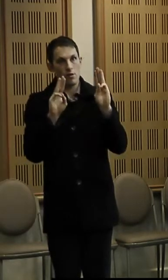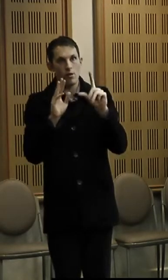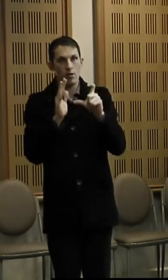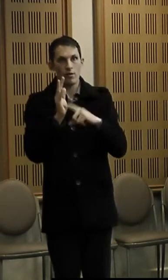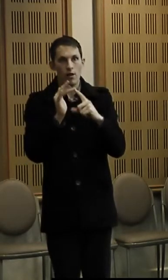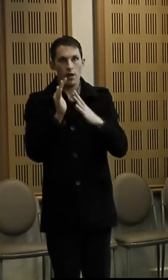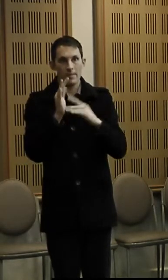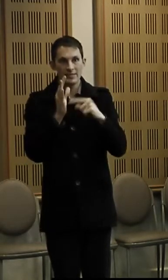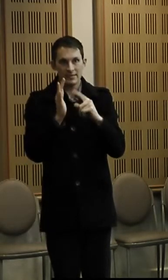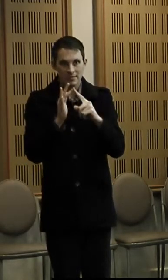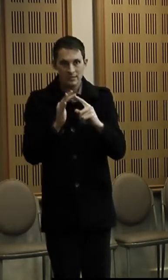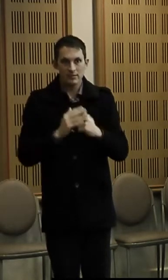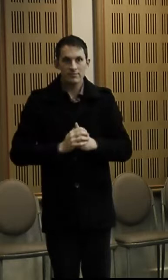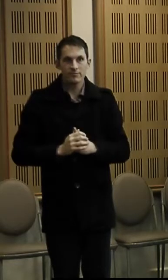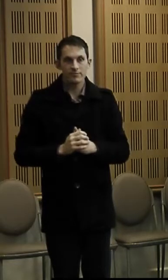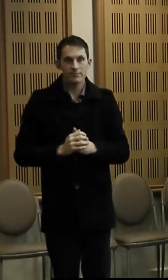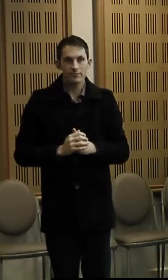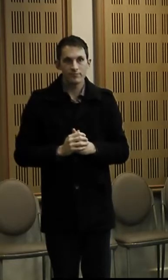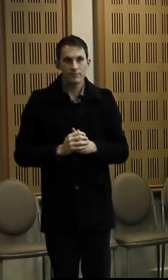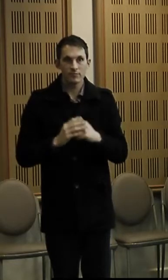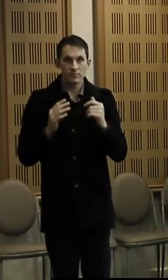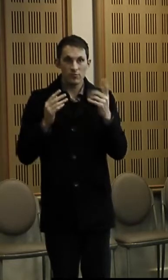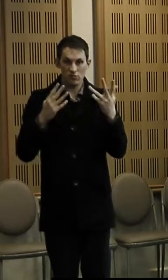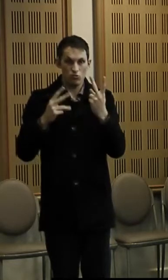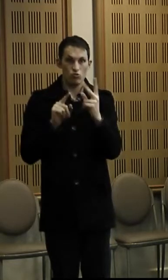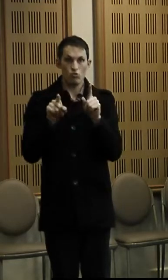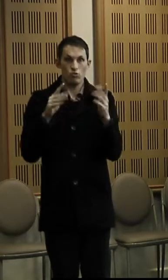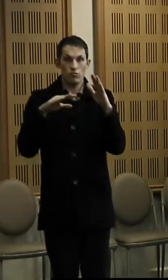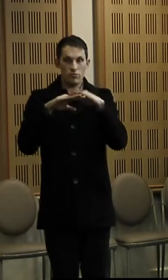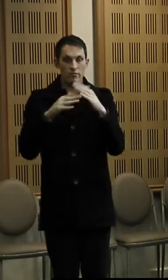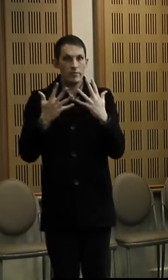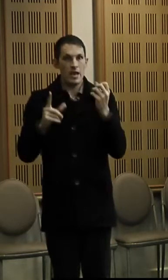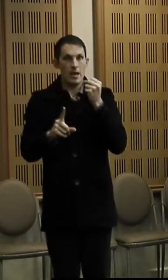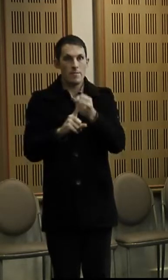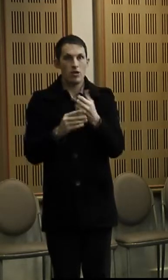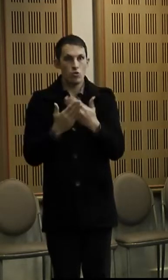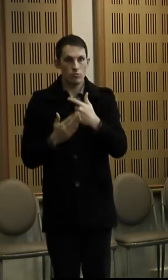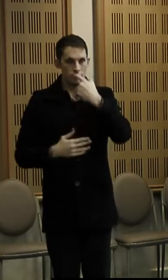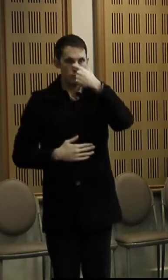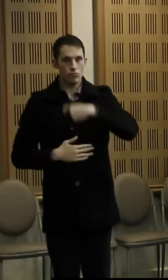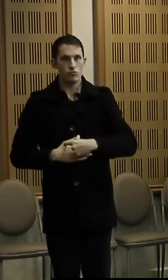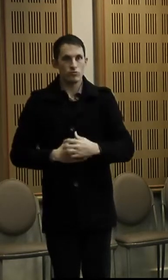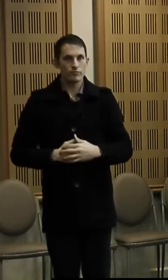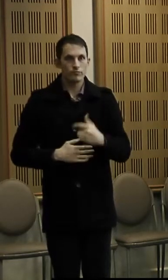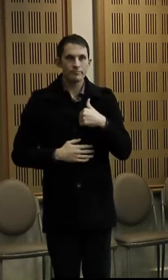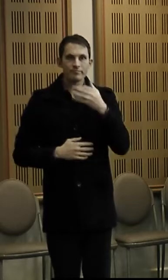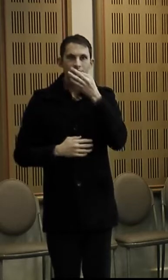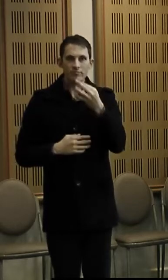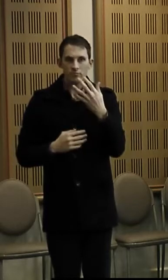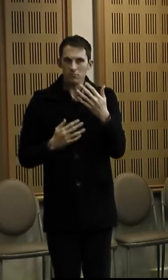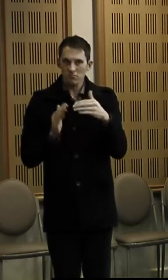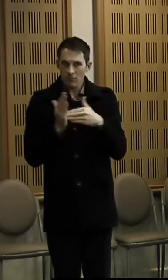how ecosystems are performing has a huge impact on the health of human beings. So first of all, is there a reason why that's